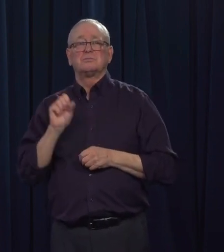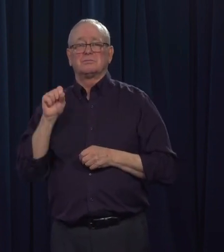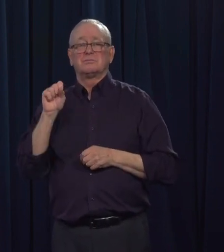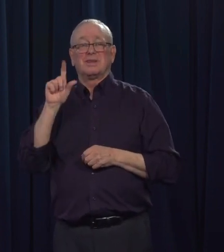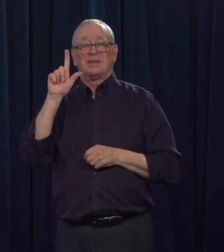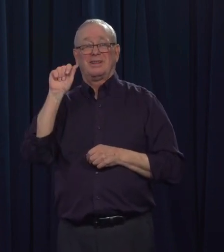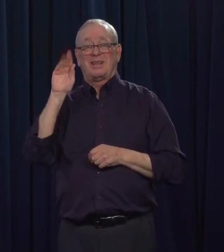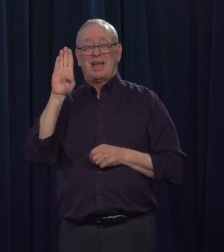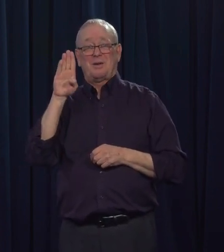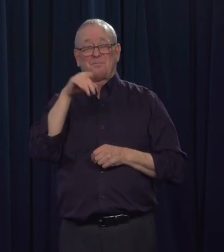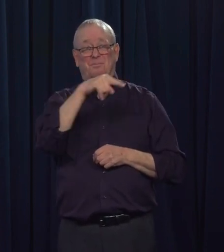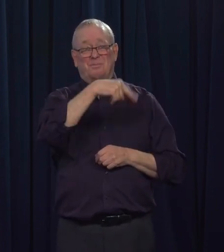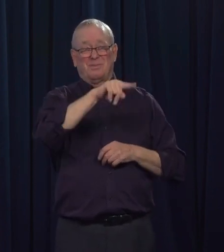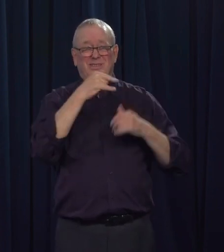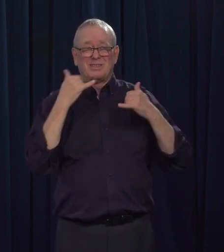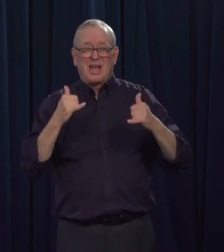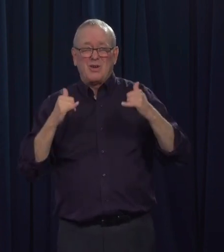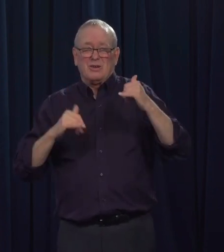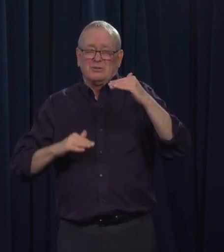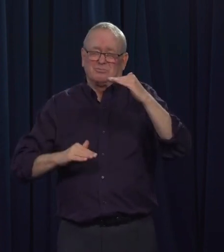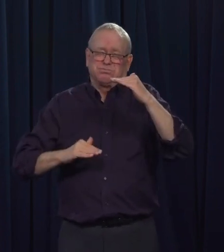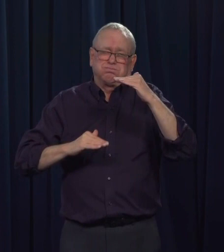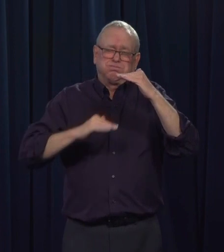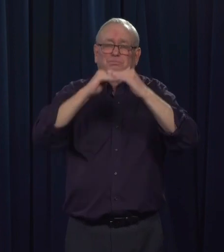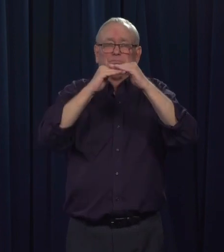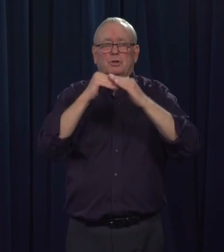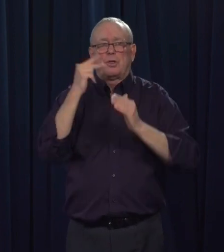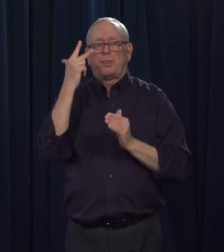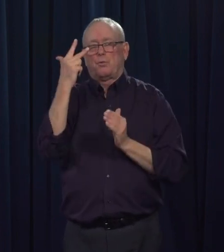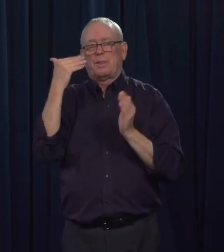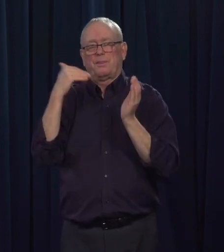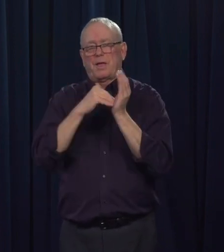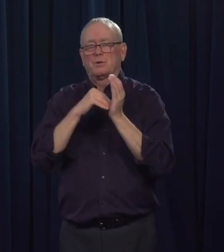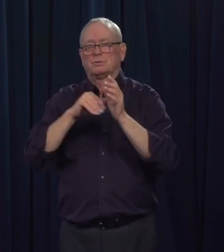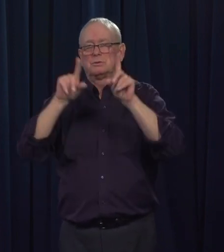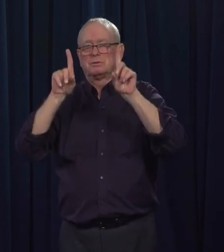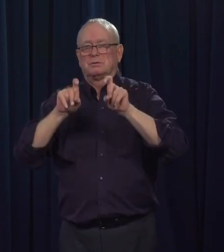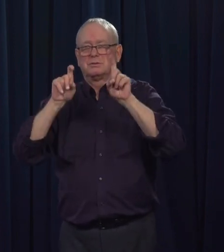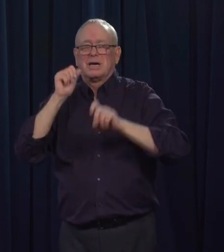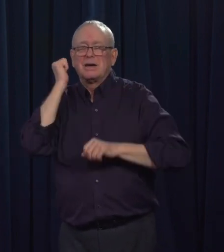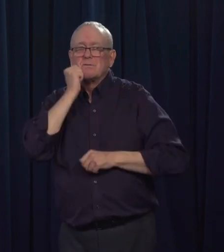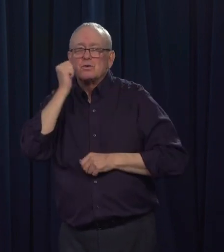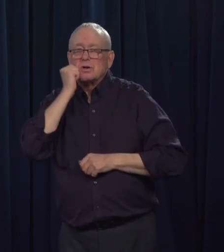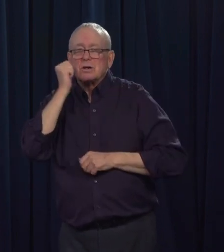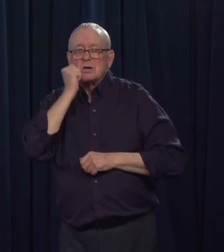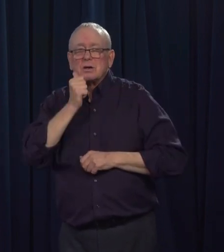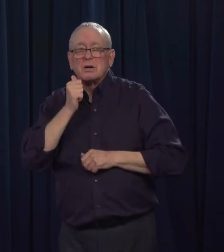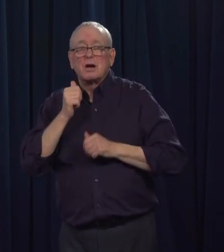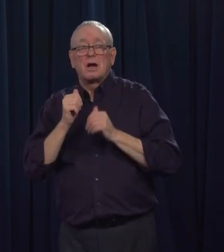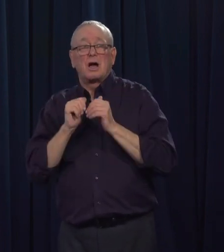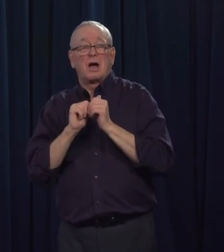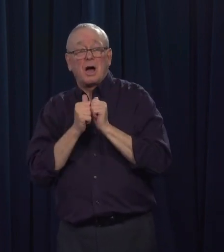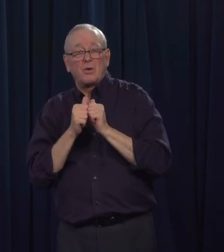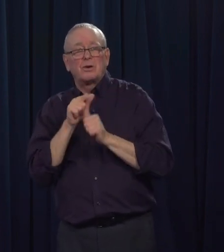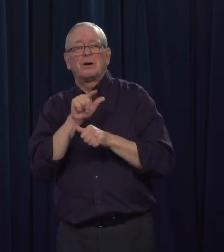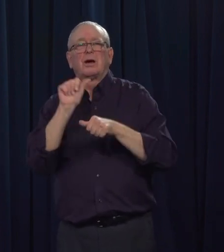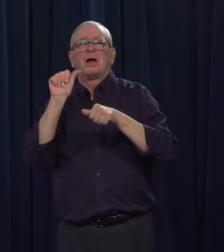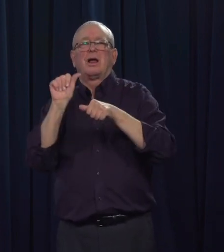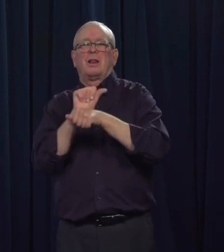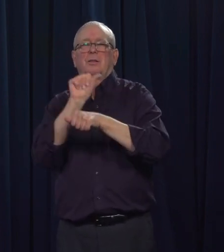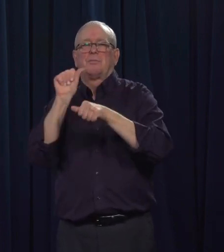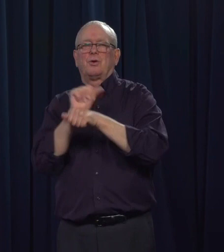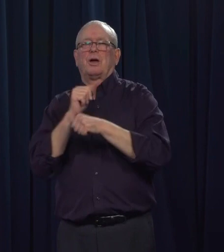day. And I think that question of how we've been able to do it, we have many advantages in Alberta. One is that we have